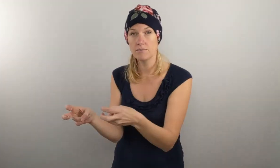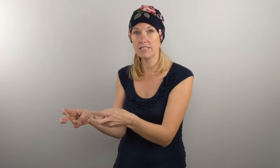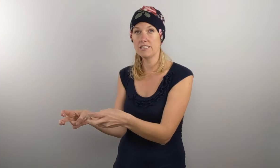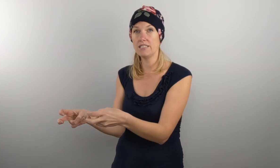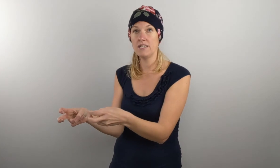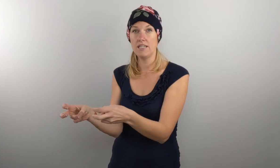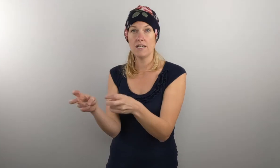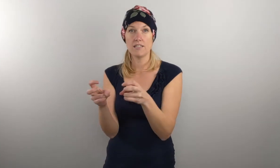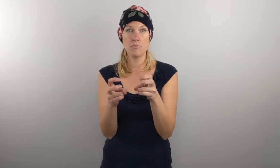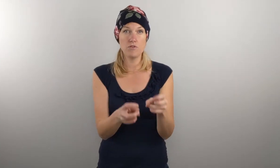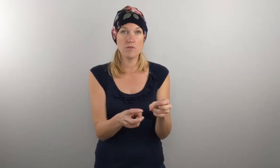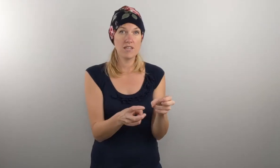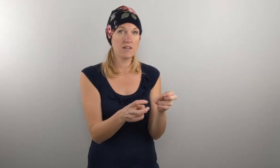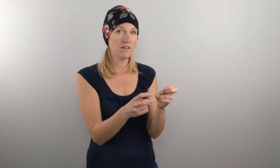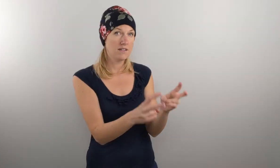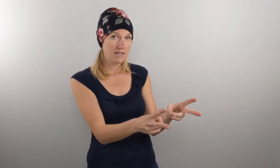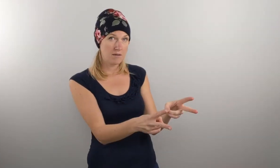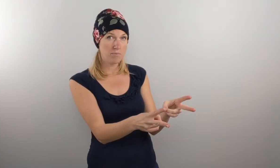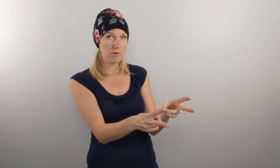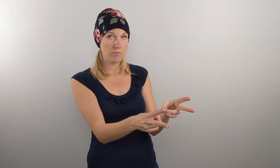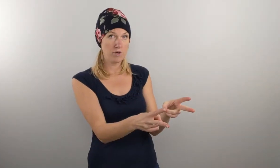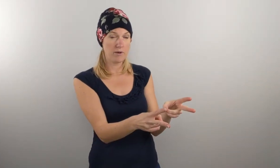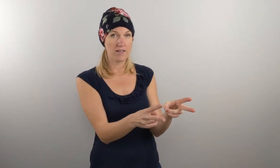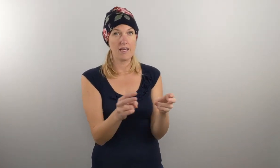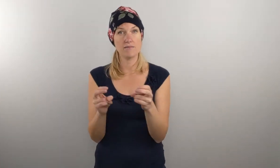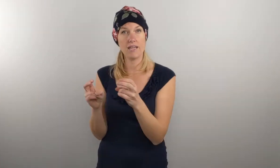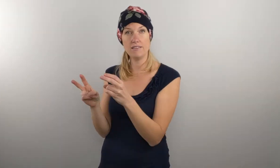position, then you move them here, and then put them out again, okay?